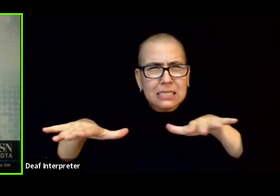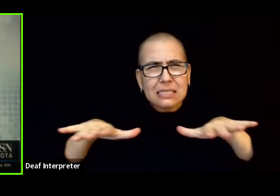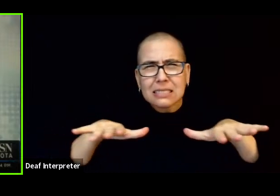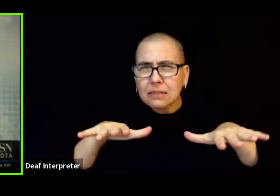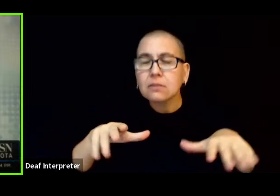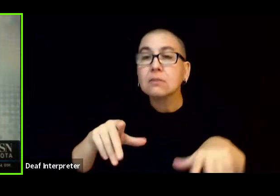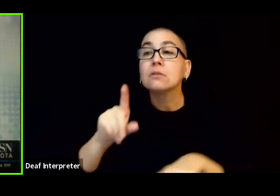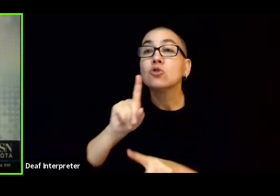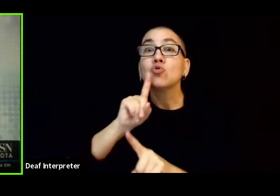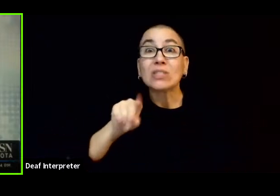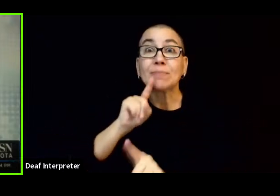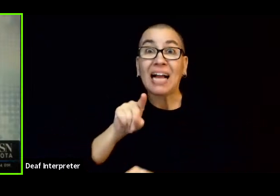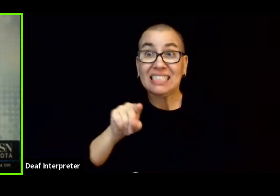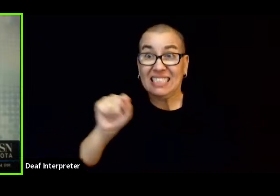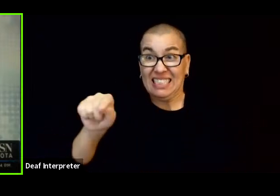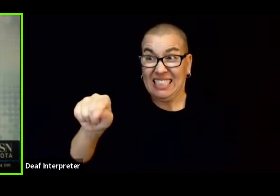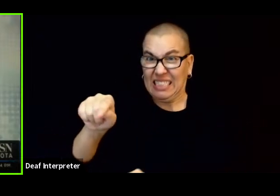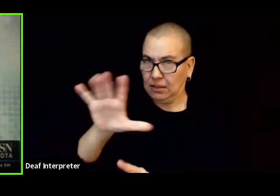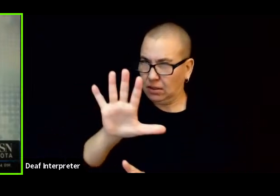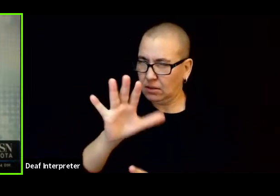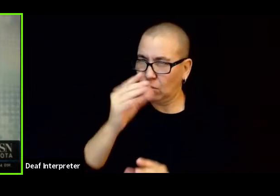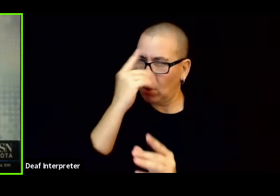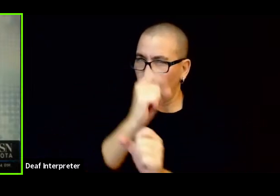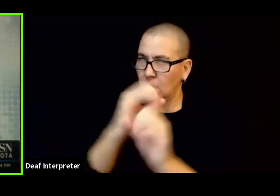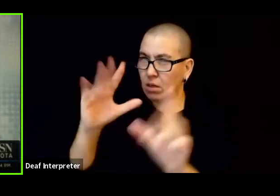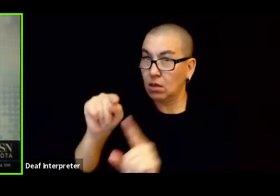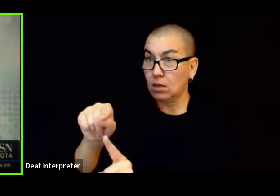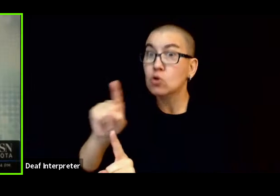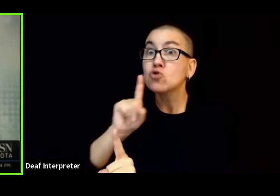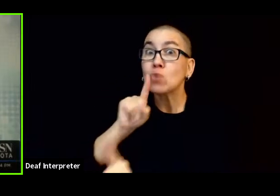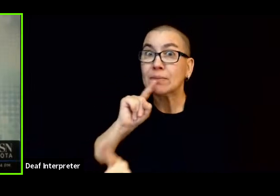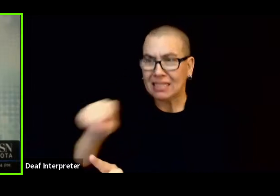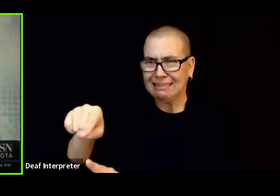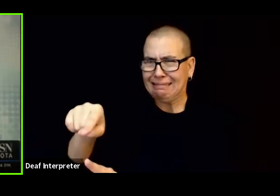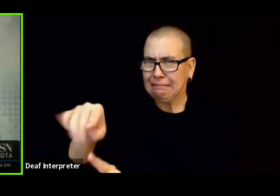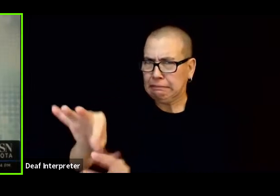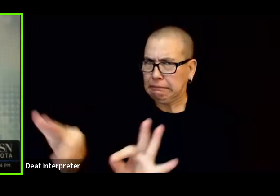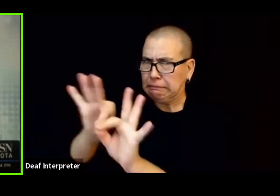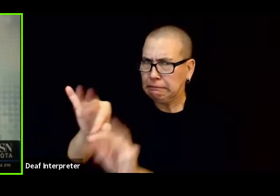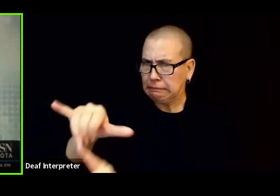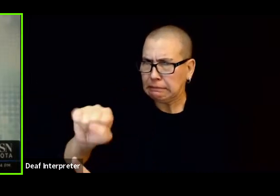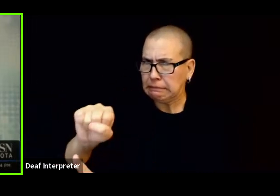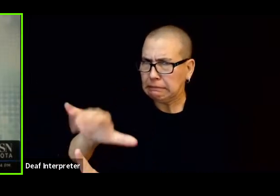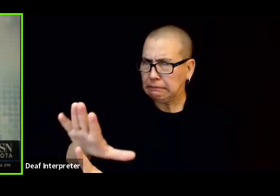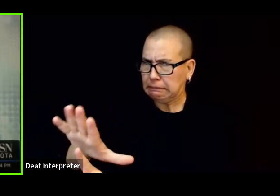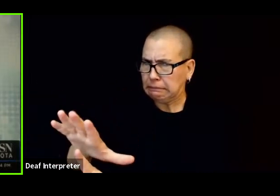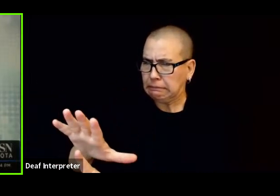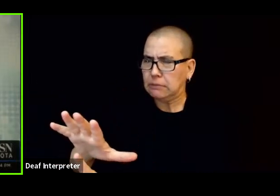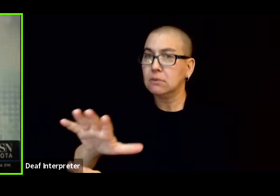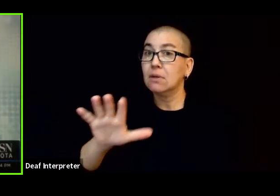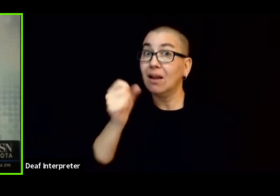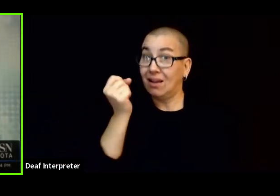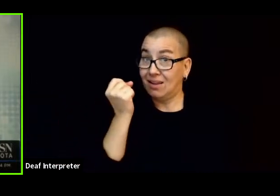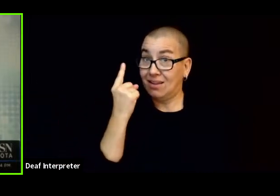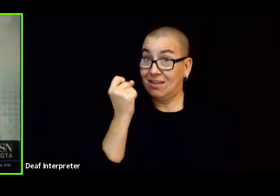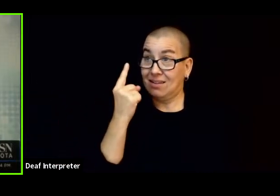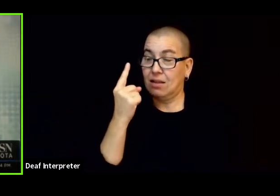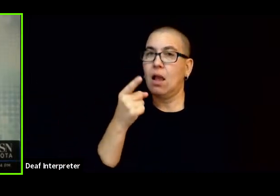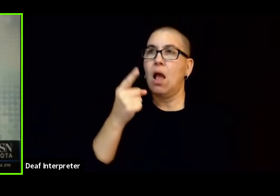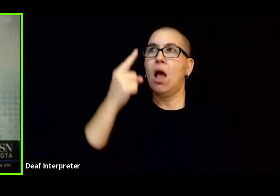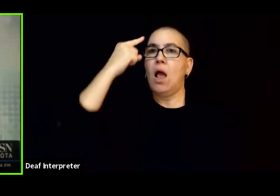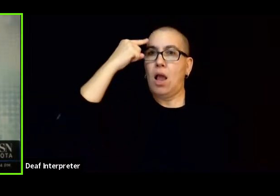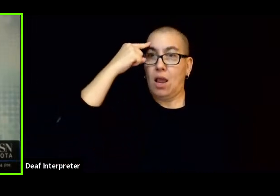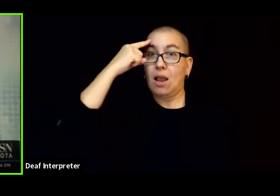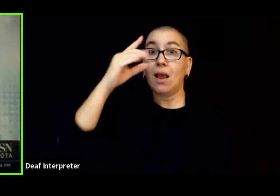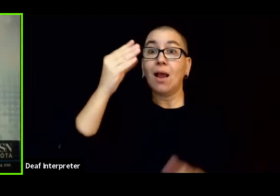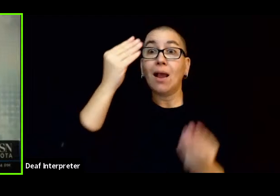think, even as that's an important part of the story, I think the most important message that we need to get to the public is that